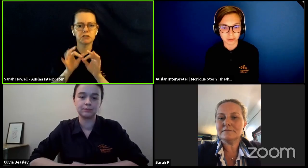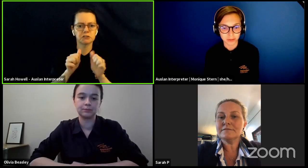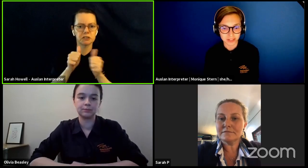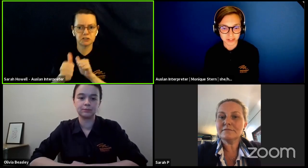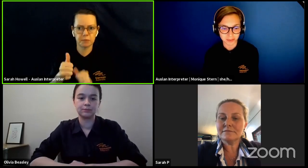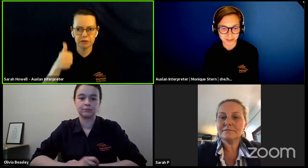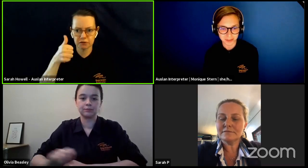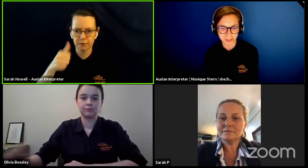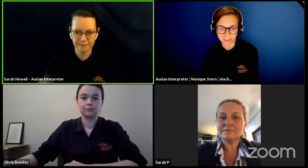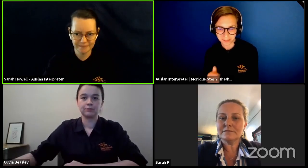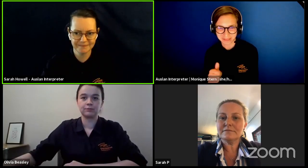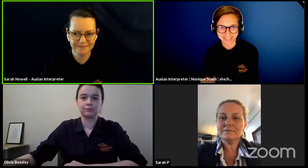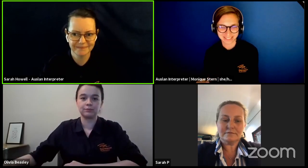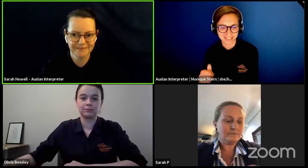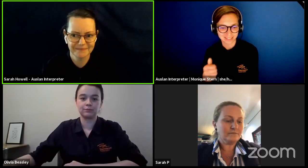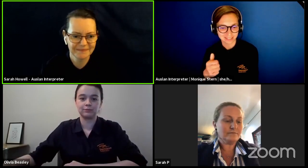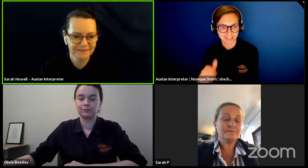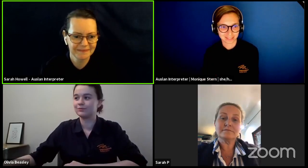All right, we'll just do an interpreter.